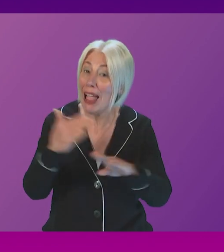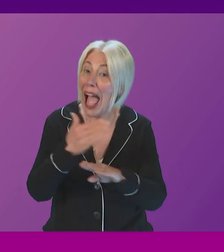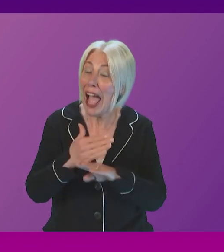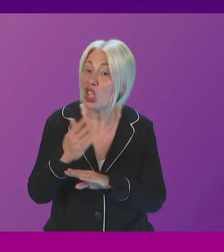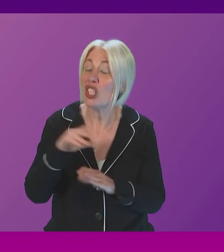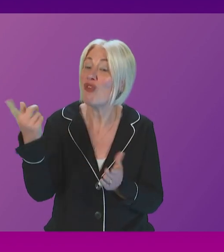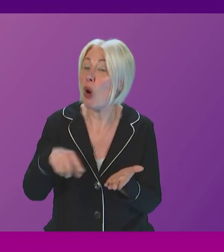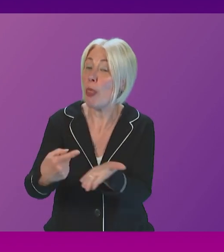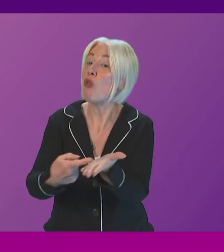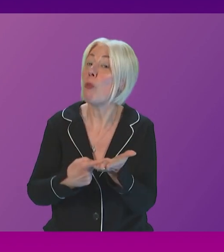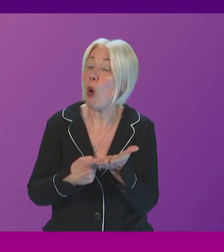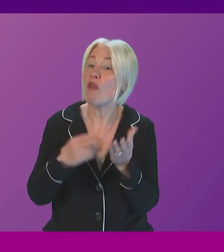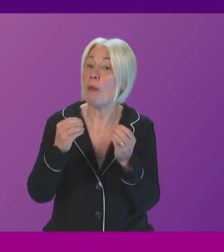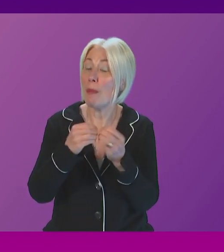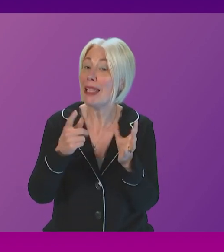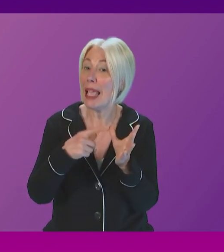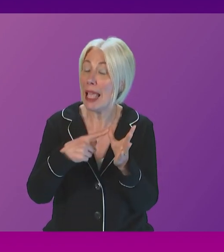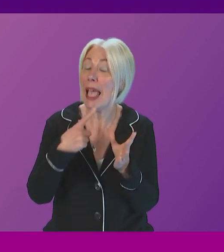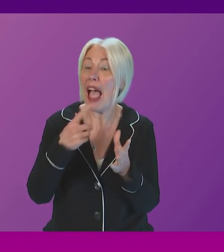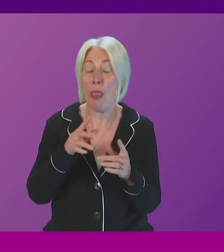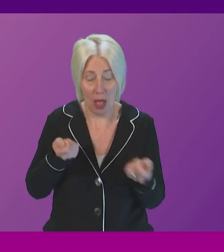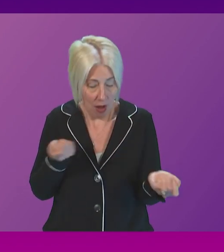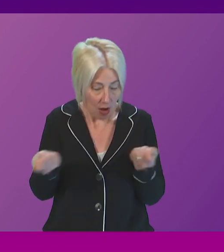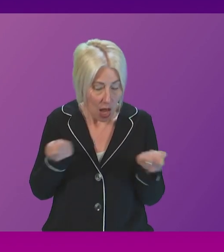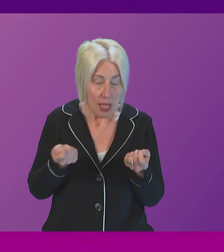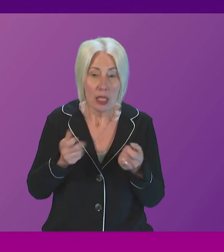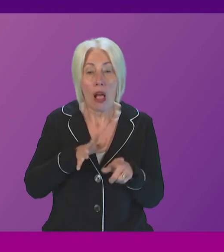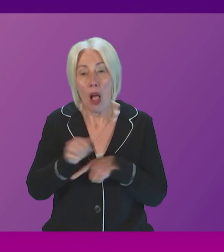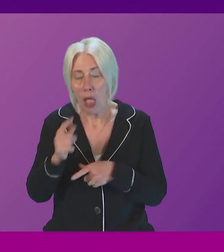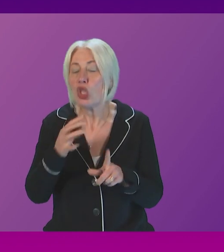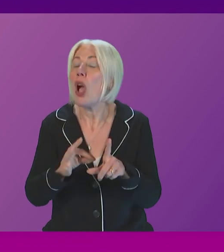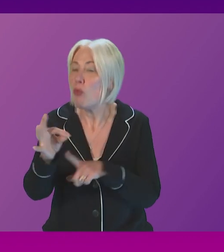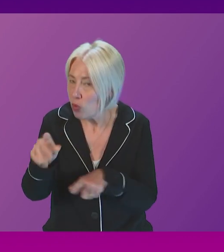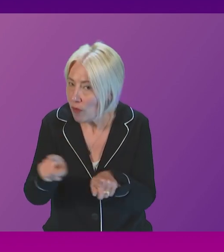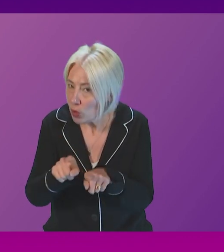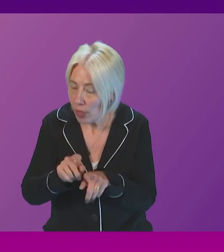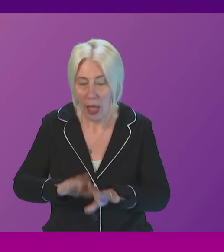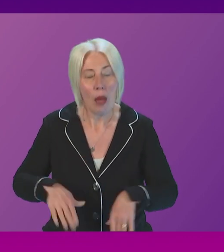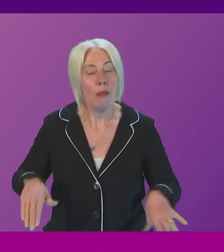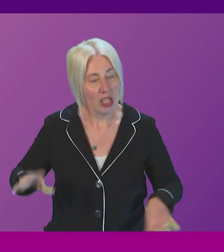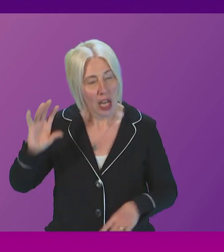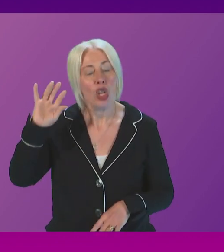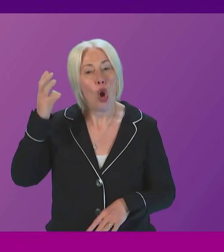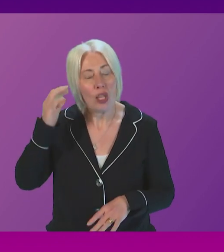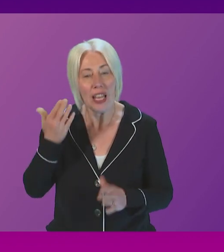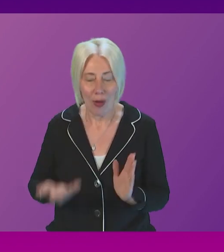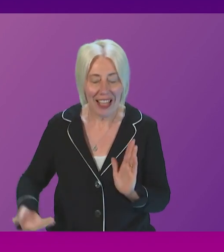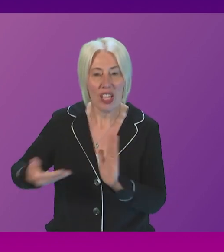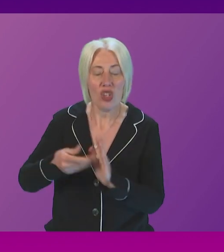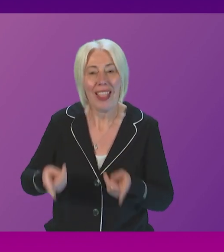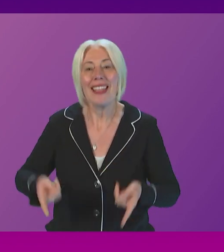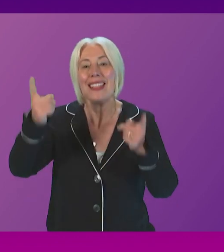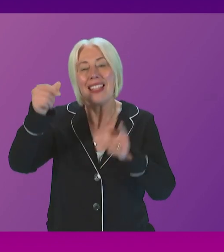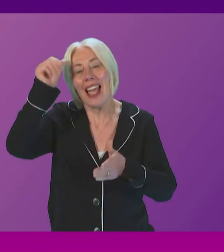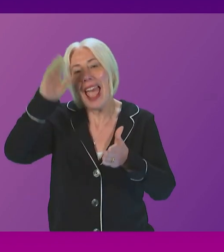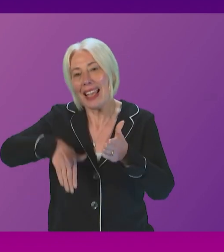report, and that governance and culture has improved. Paediatric audiology now has an additional senior expert, though